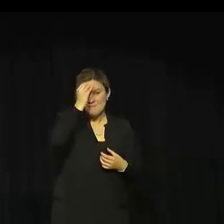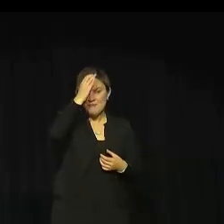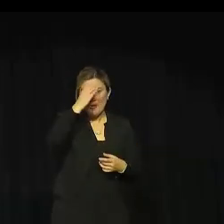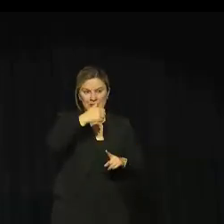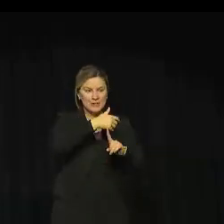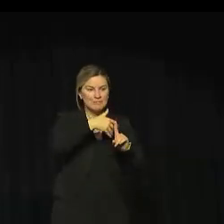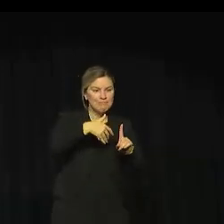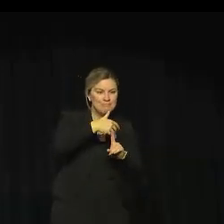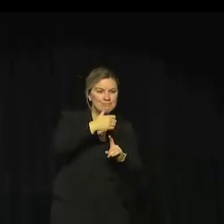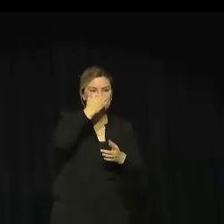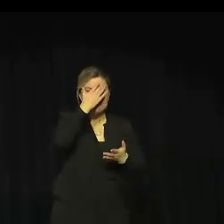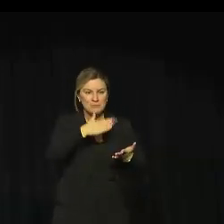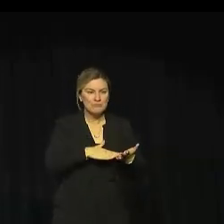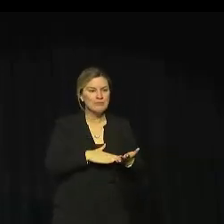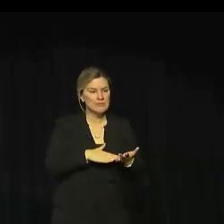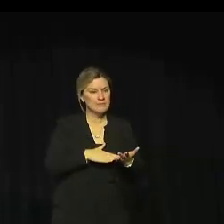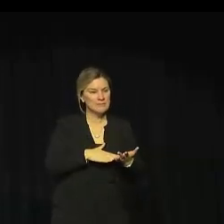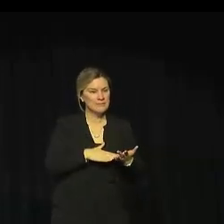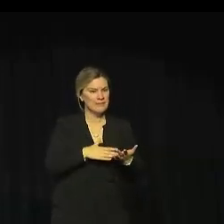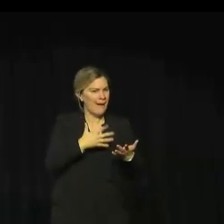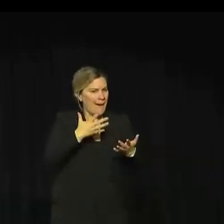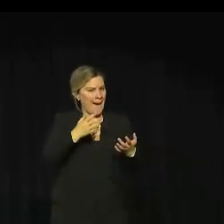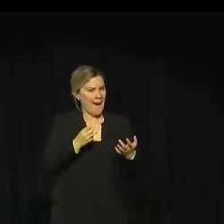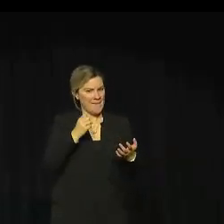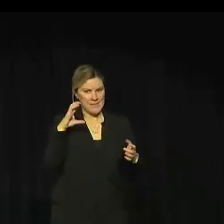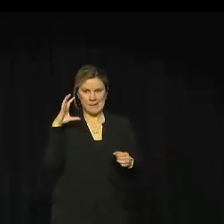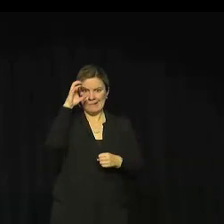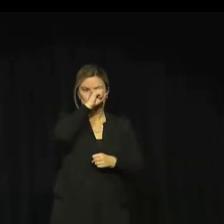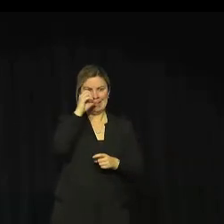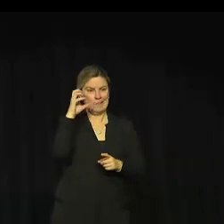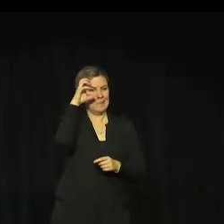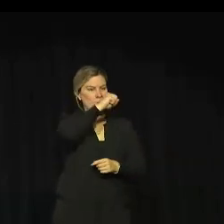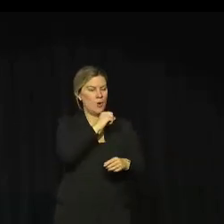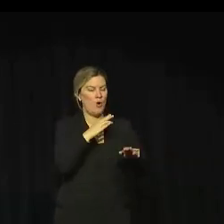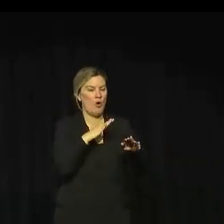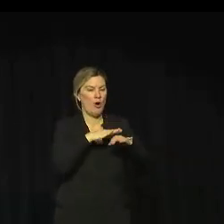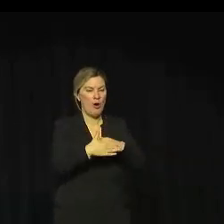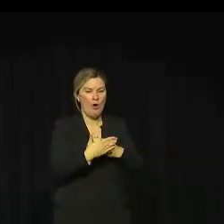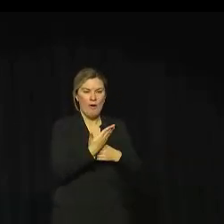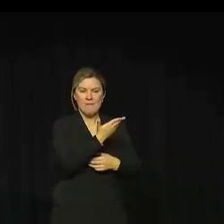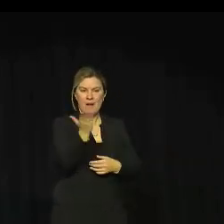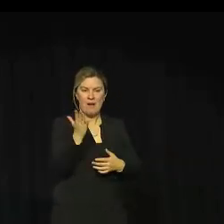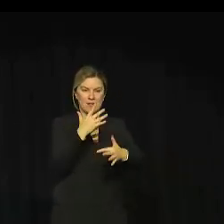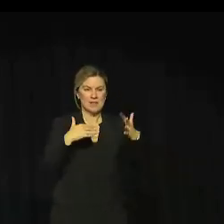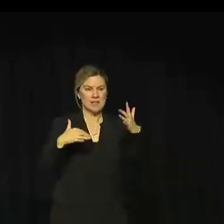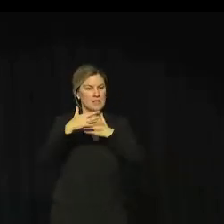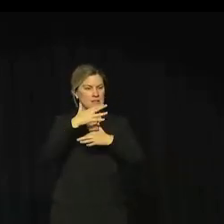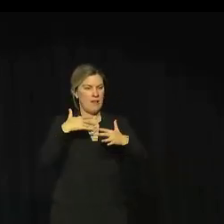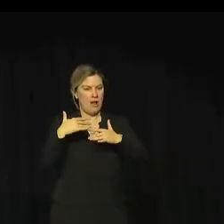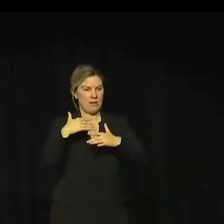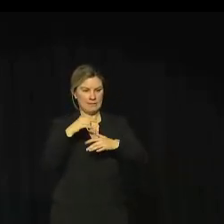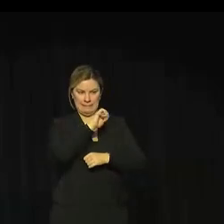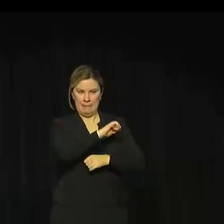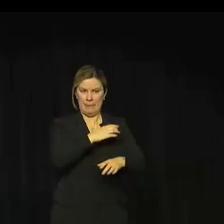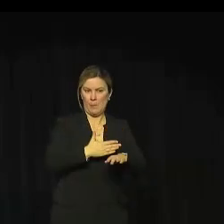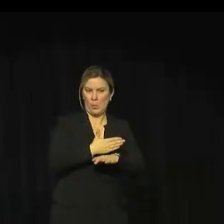background, with presuppositions about the society that they